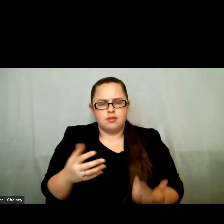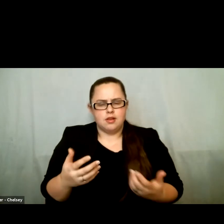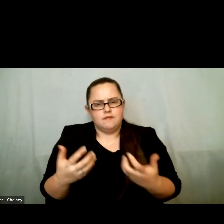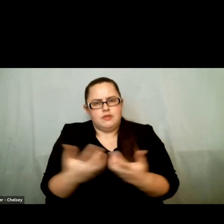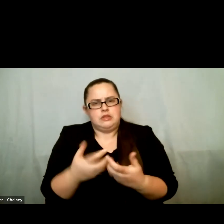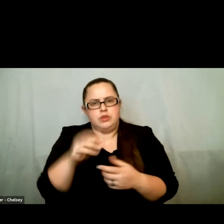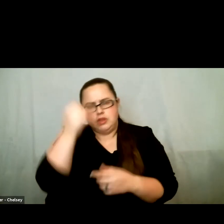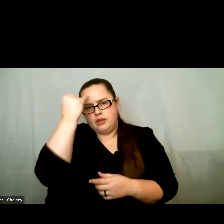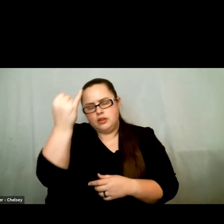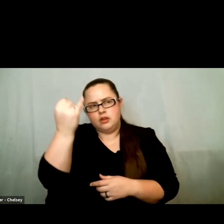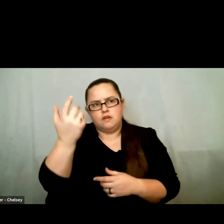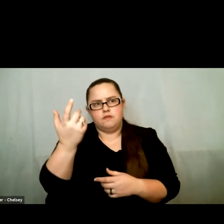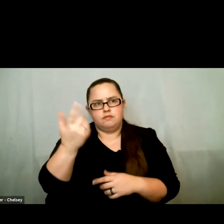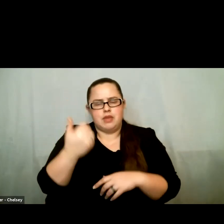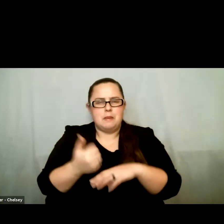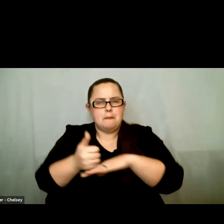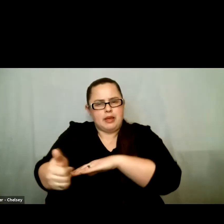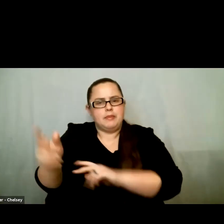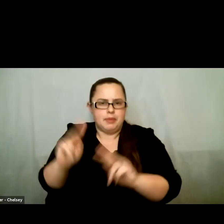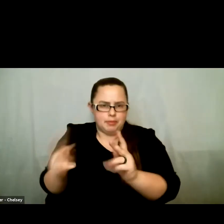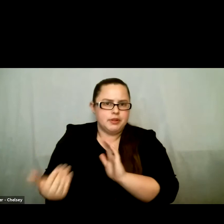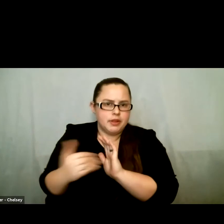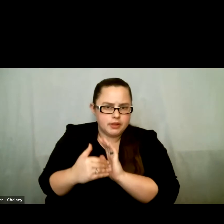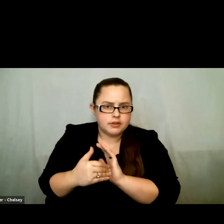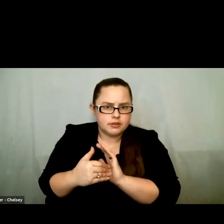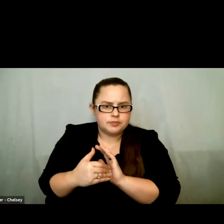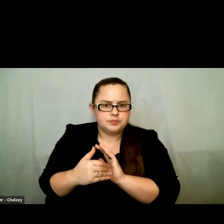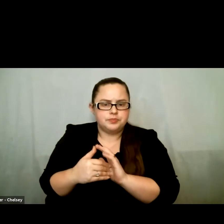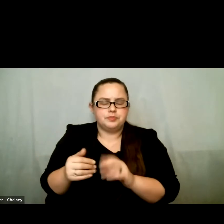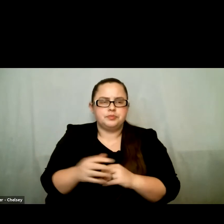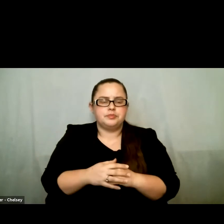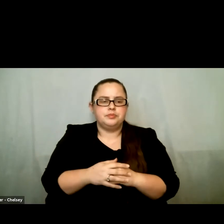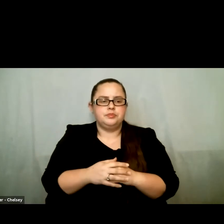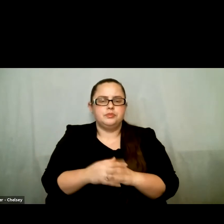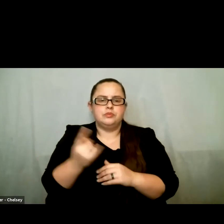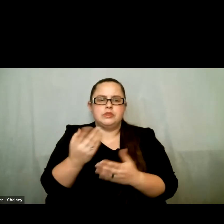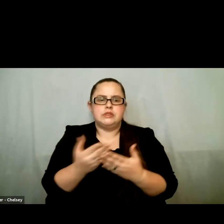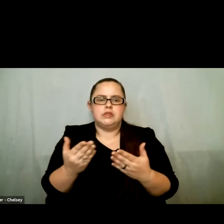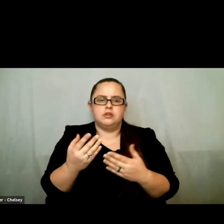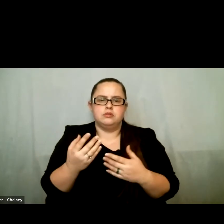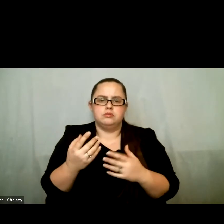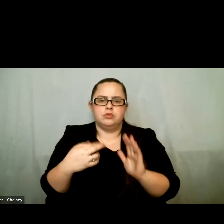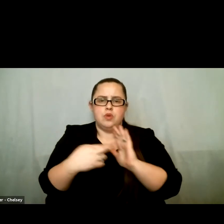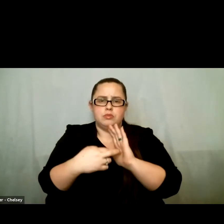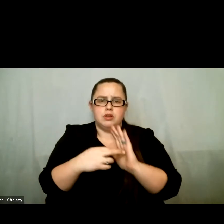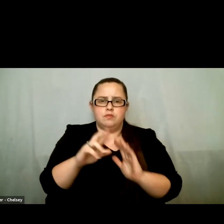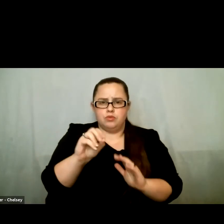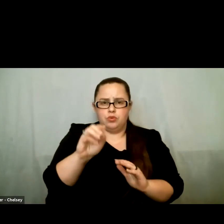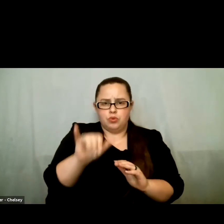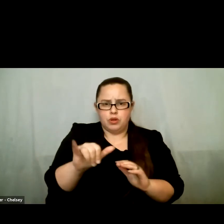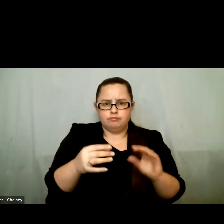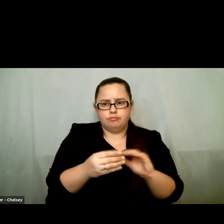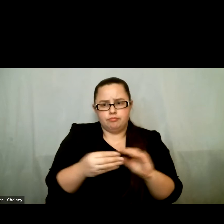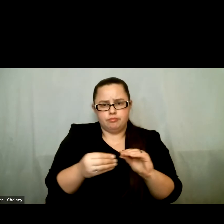like blaming people again. One thing Representative Roy talked about, and